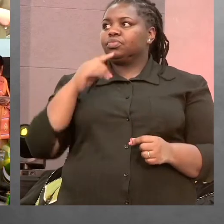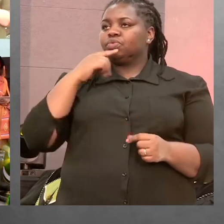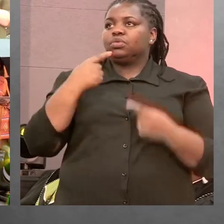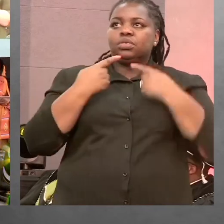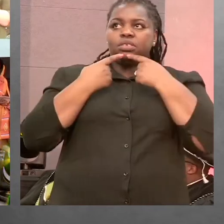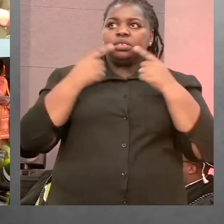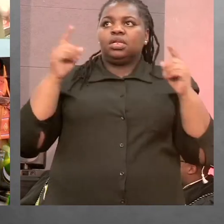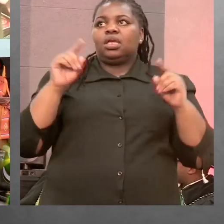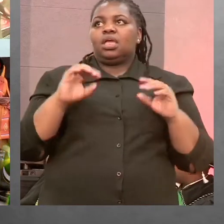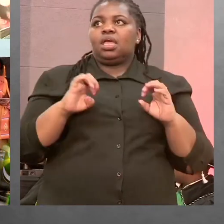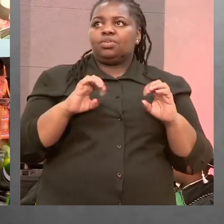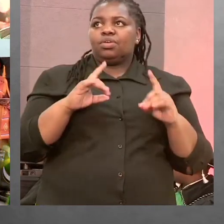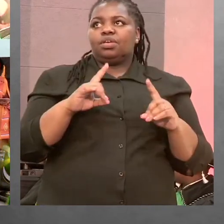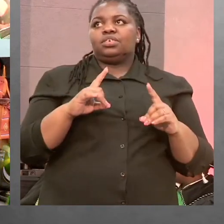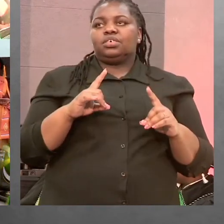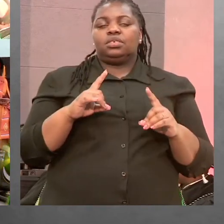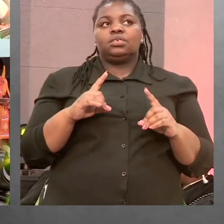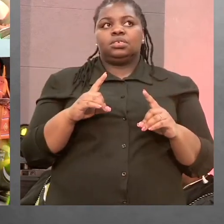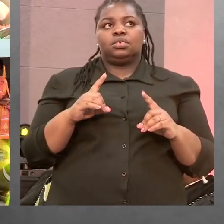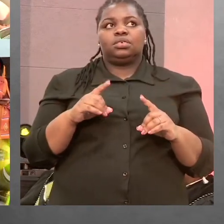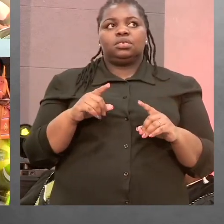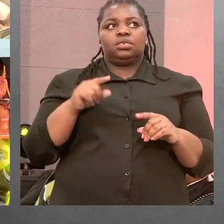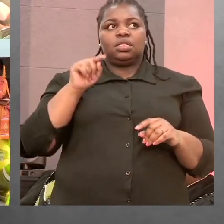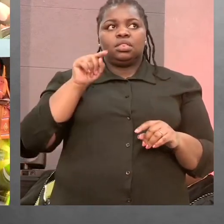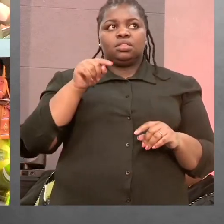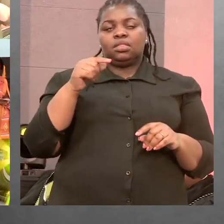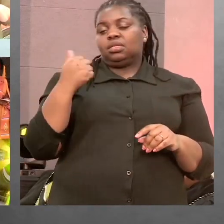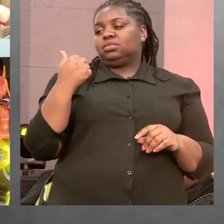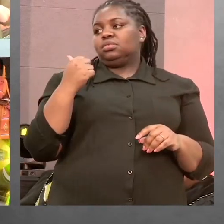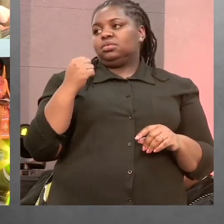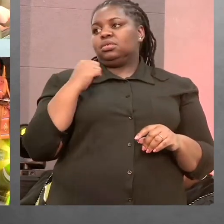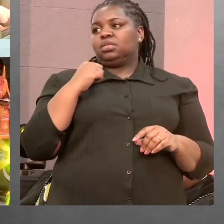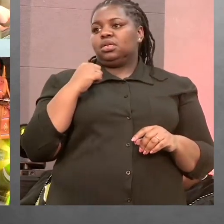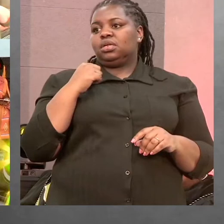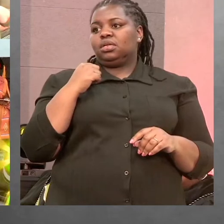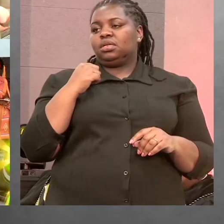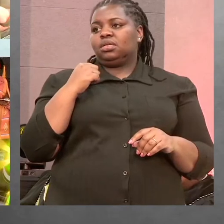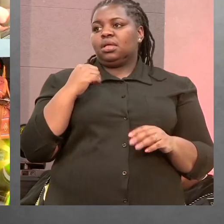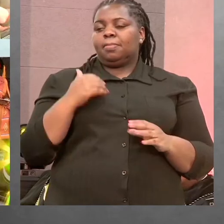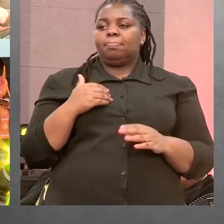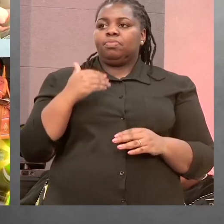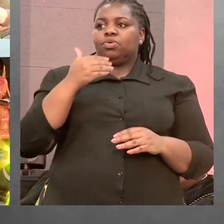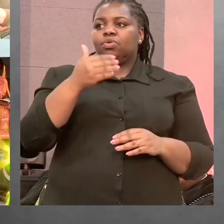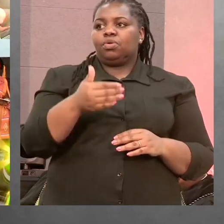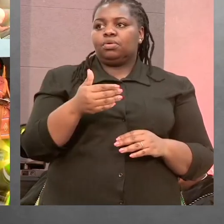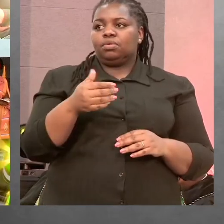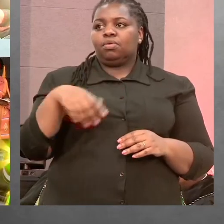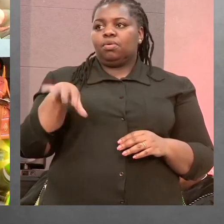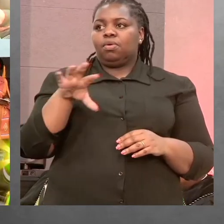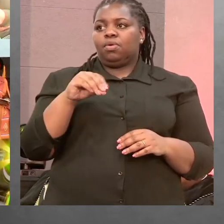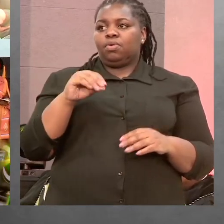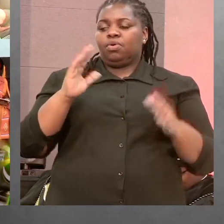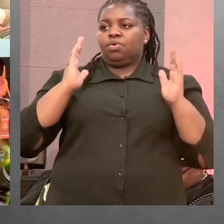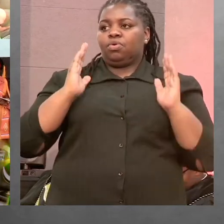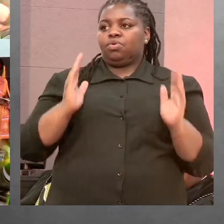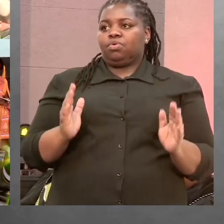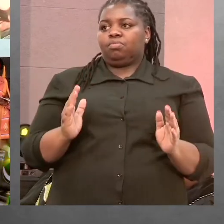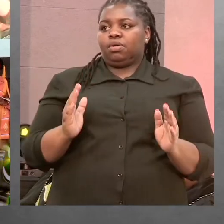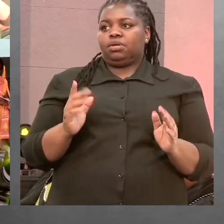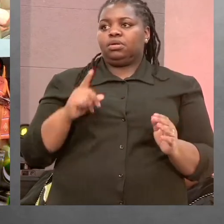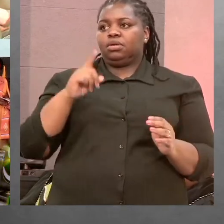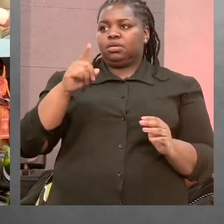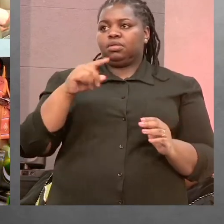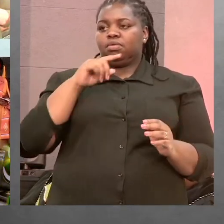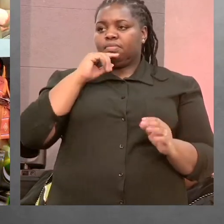that education then, that is yesterday, beyond all devices of human origin, is